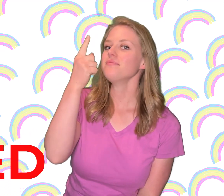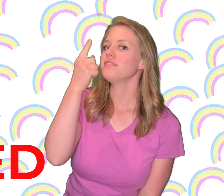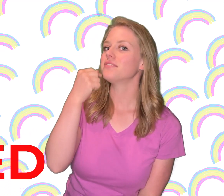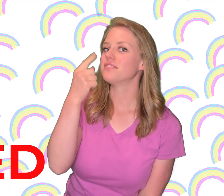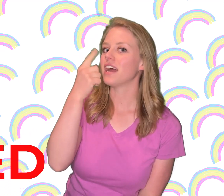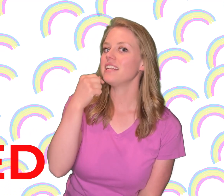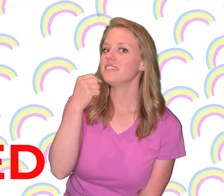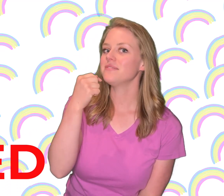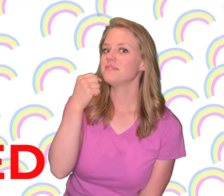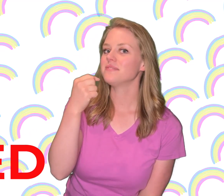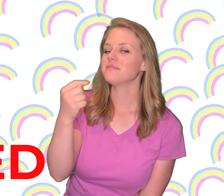red,